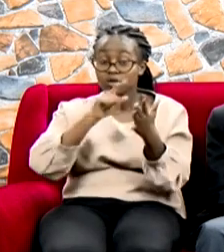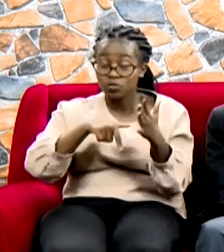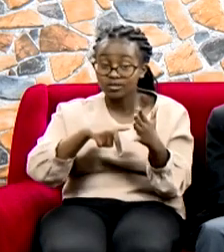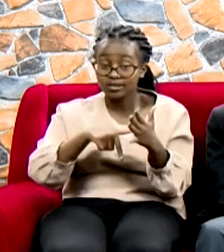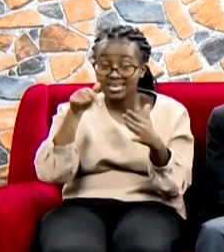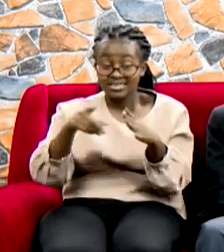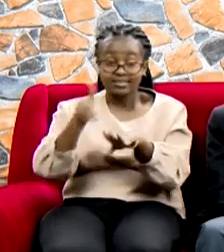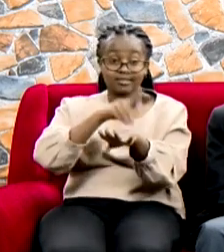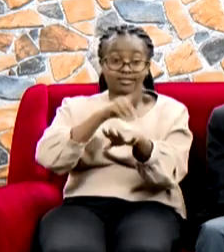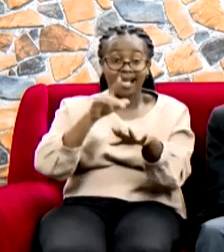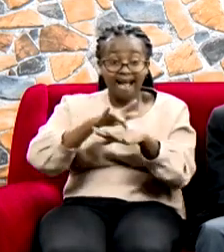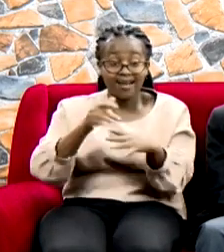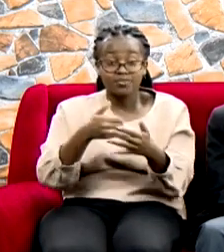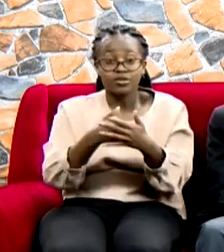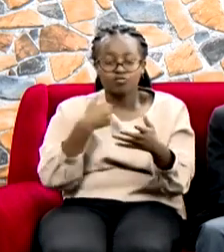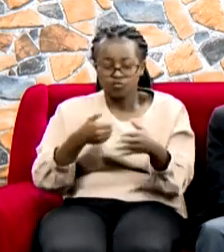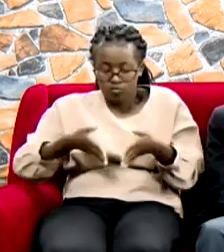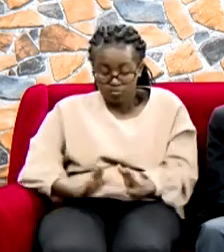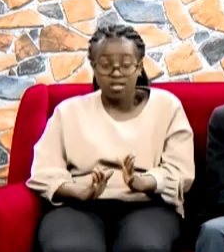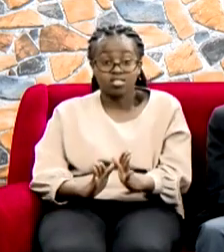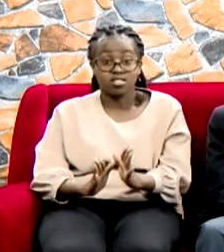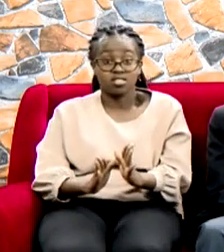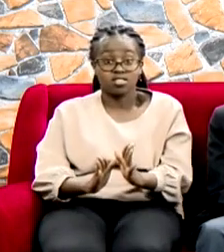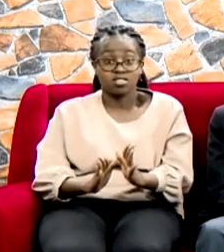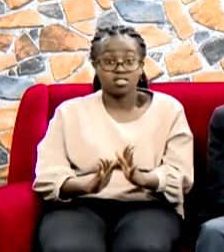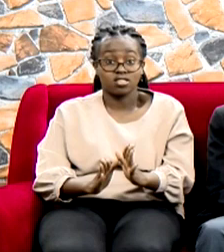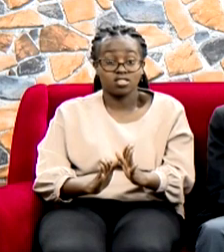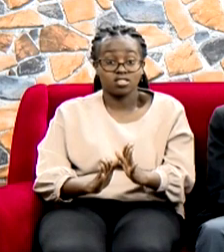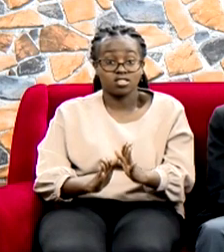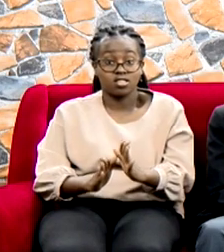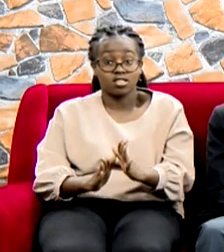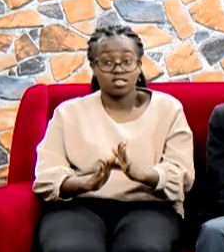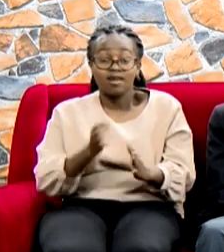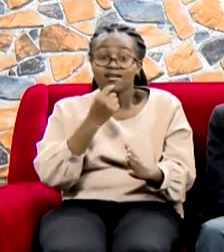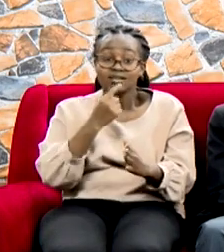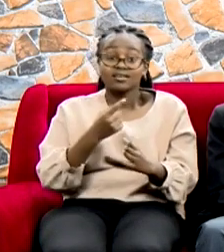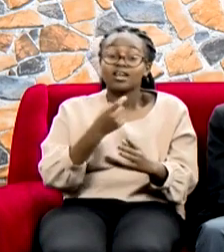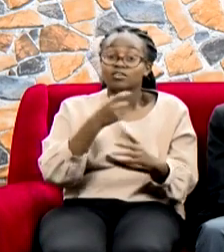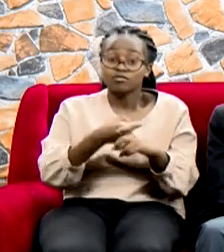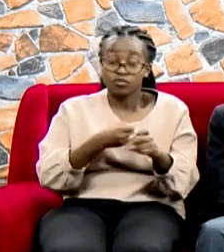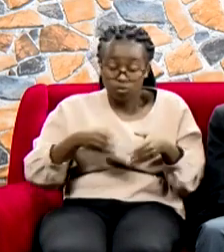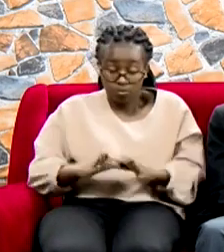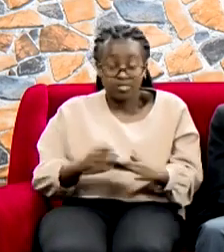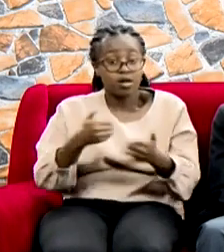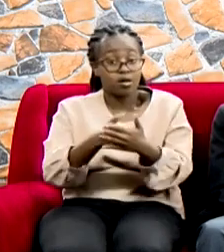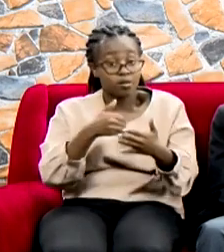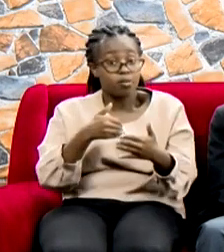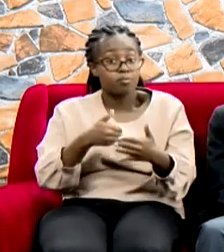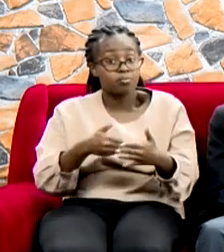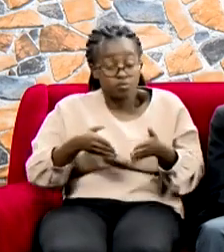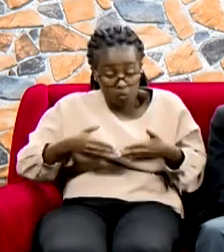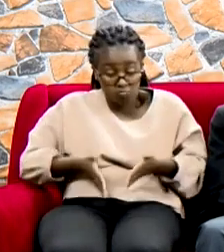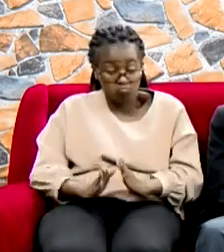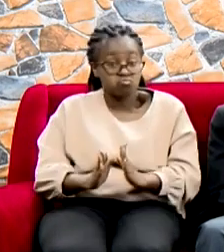nowadays, early means from birth. From birth? Oh, yeah. Wow. We've gotten there. Birth. We can actually tell from birth. Before birth, we can tell